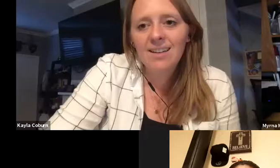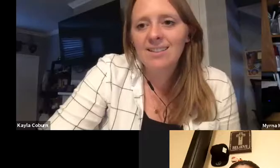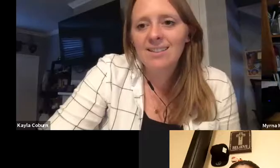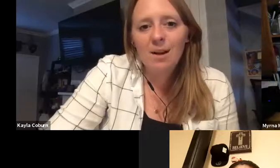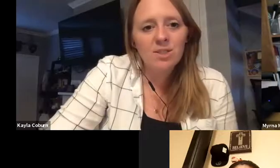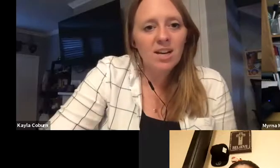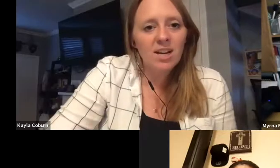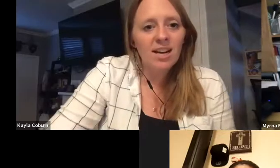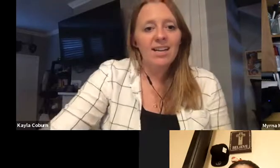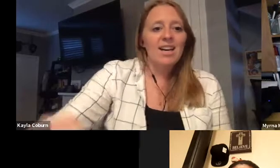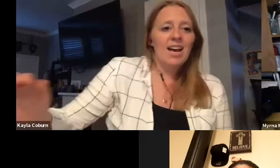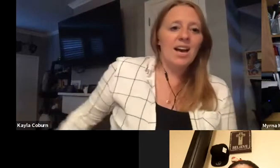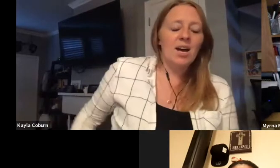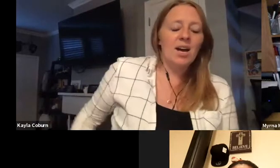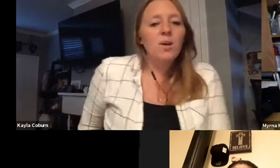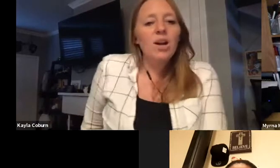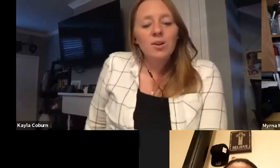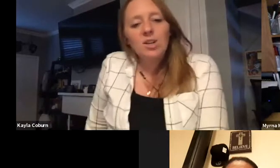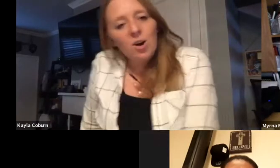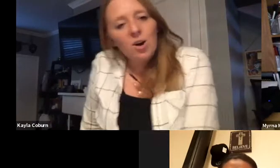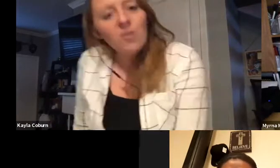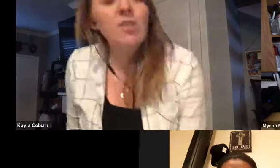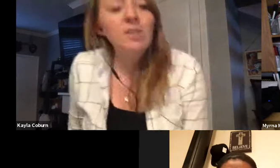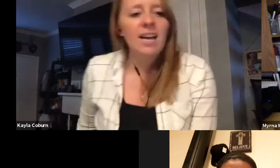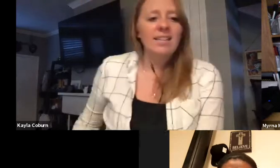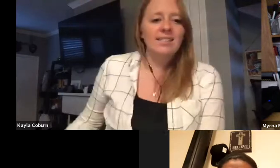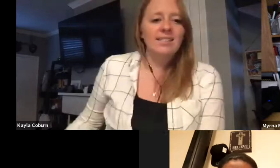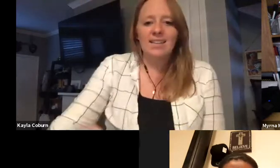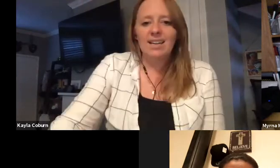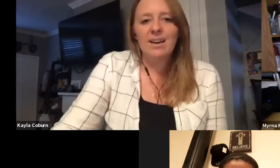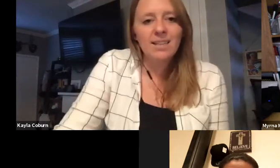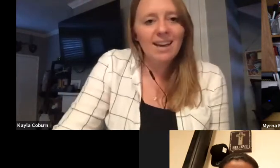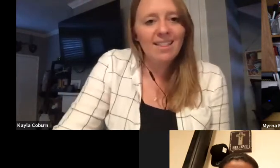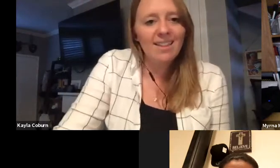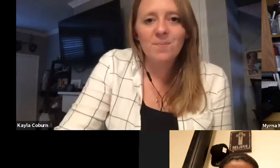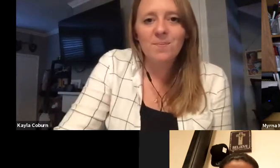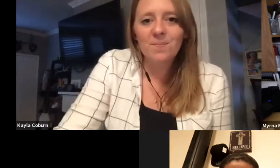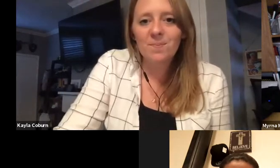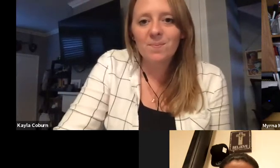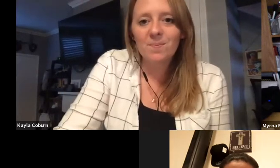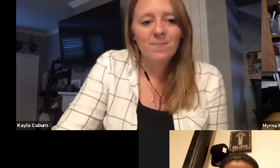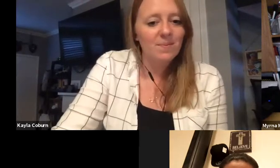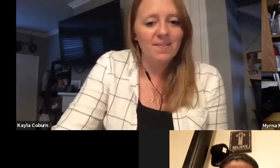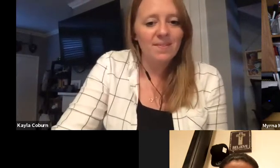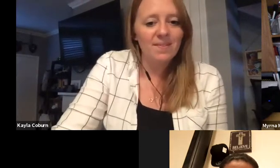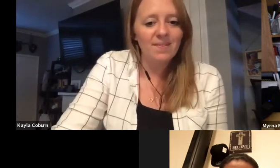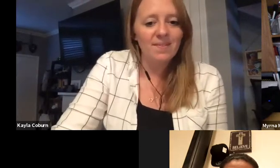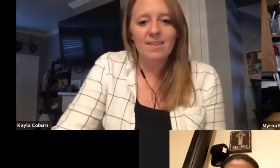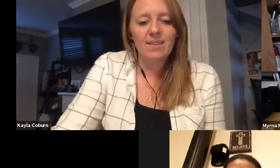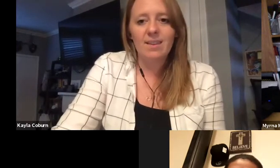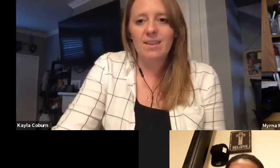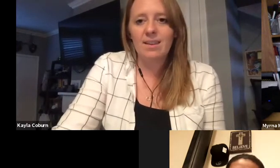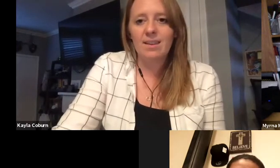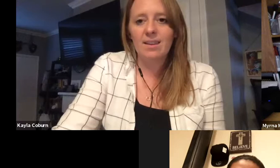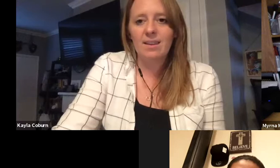yet. Stop share. We are going to go over all those signs together. Bueno, ahorita